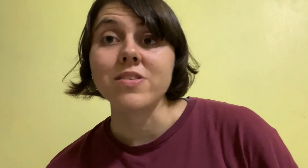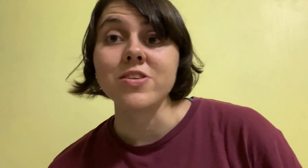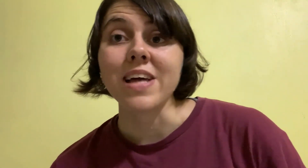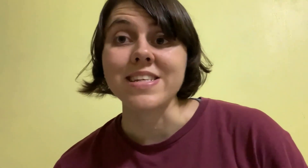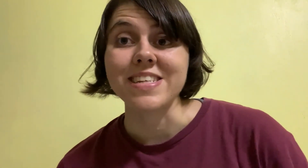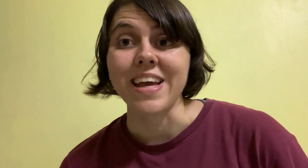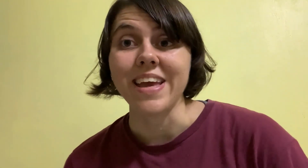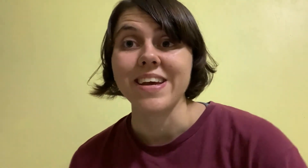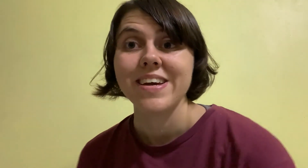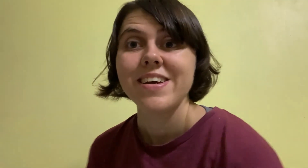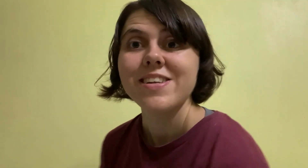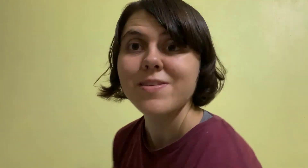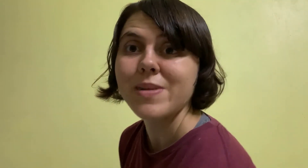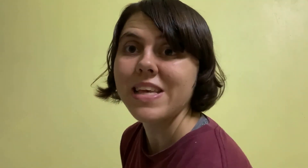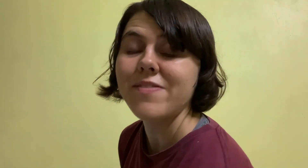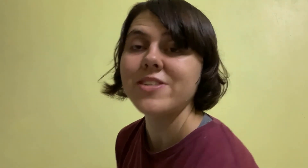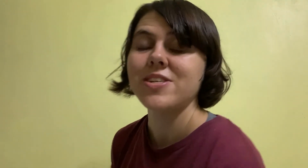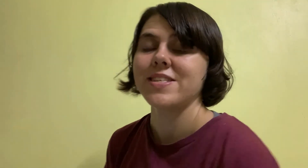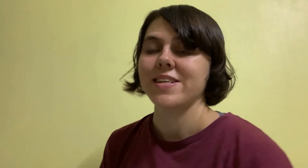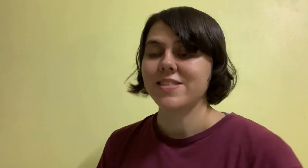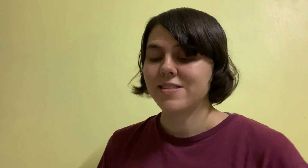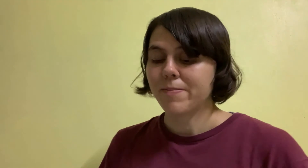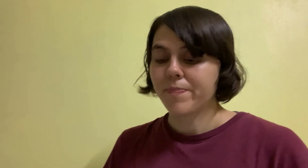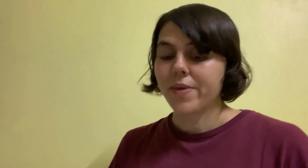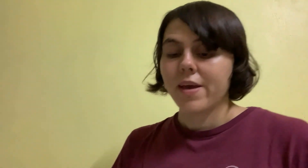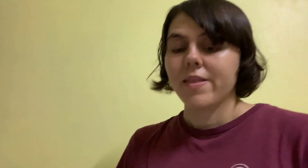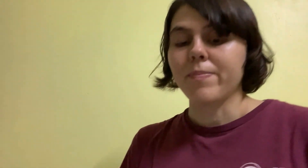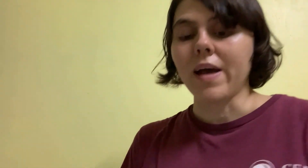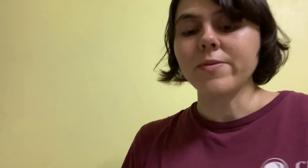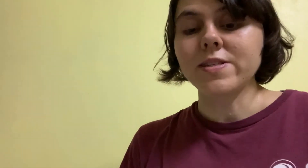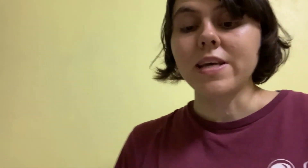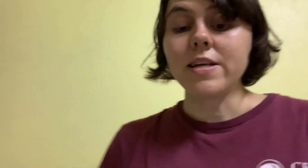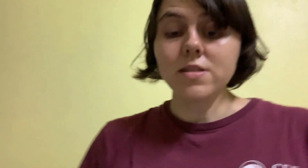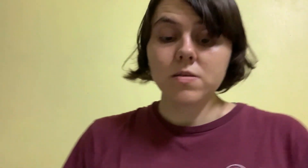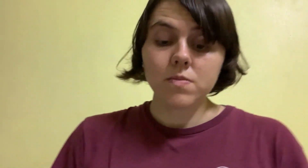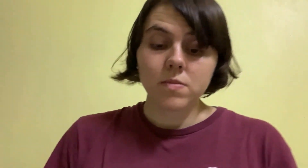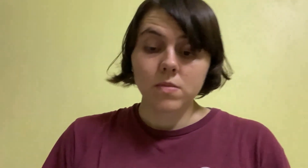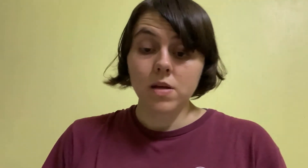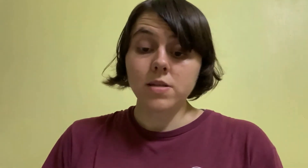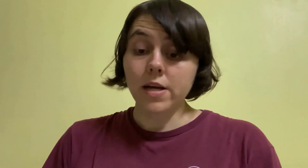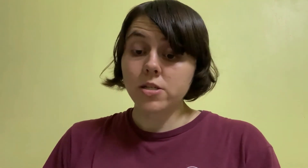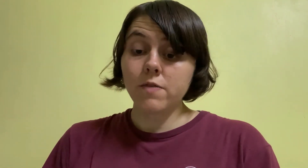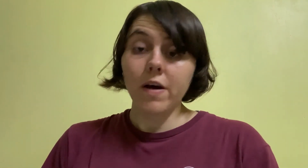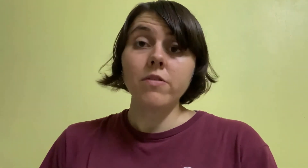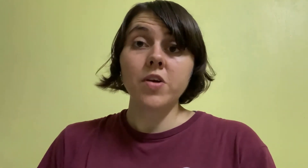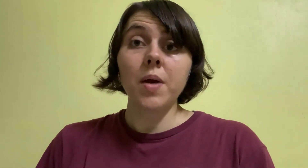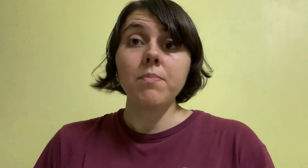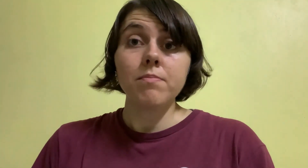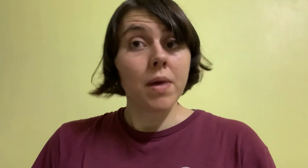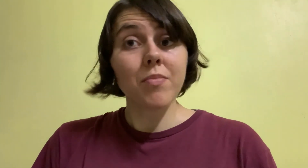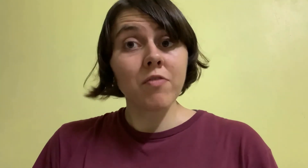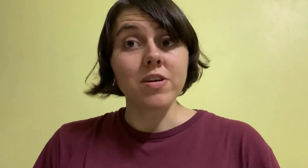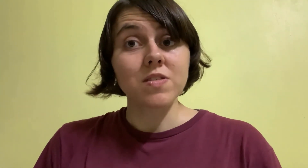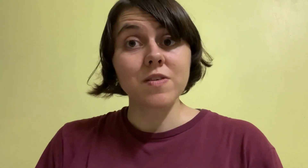do that today, to believe in Jesus. The Bible says, it's actually found in our memory verse for